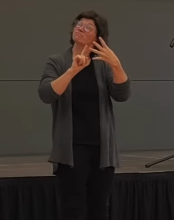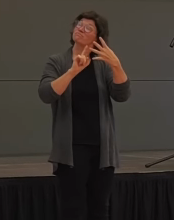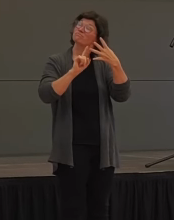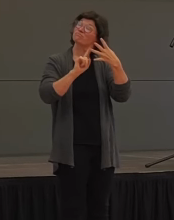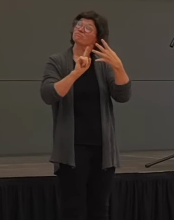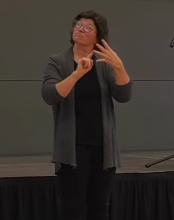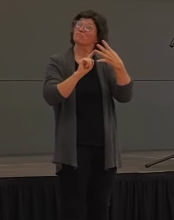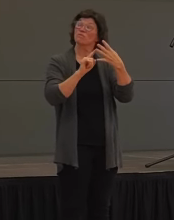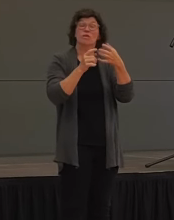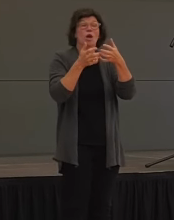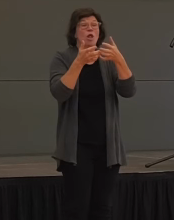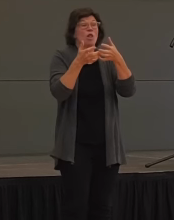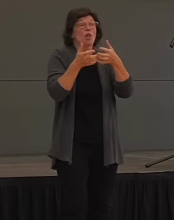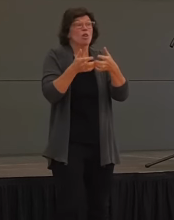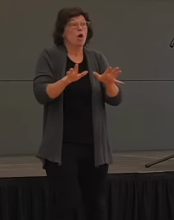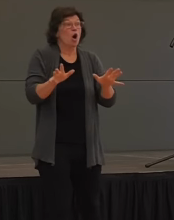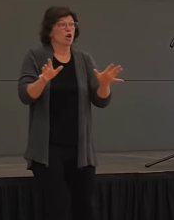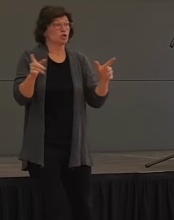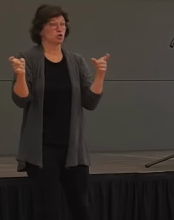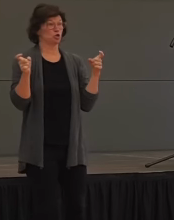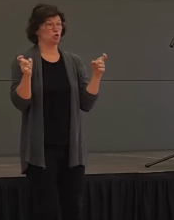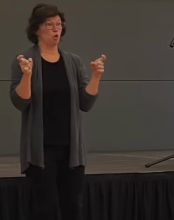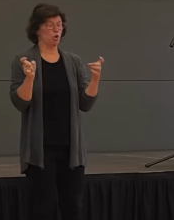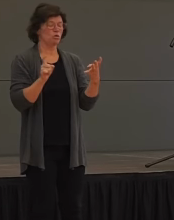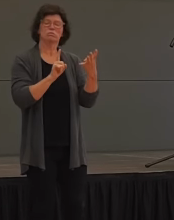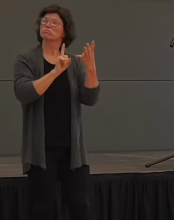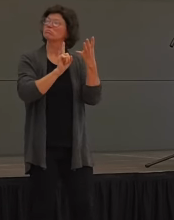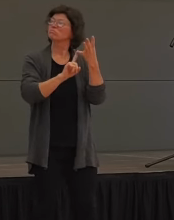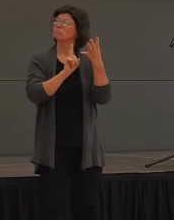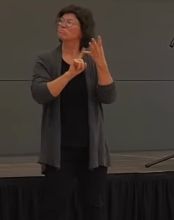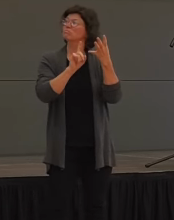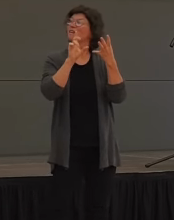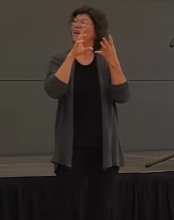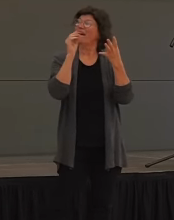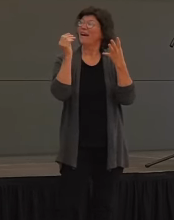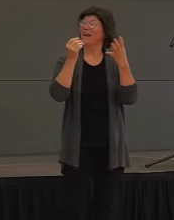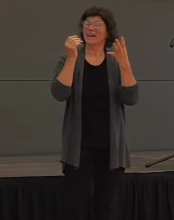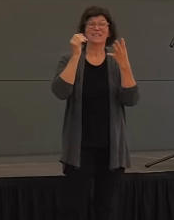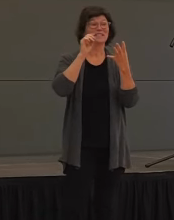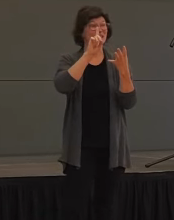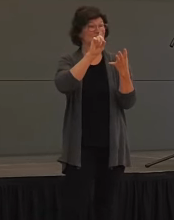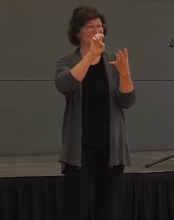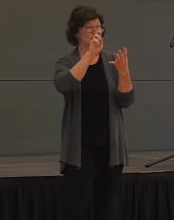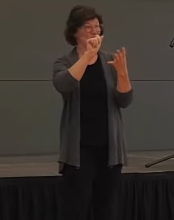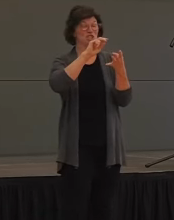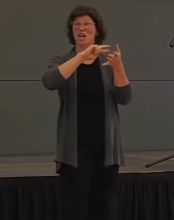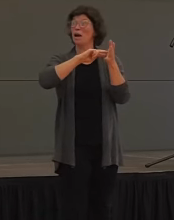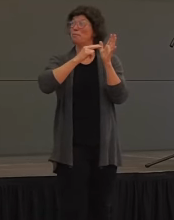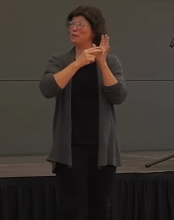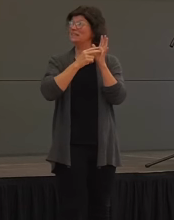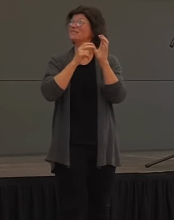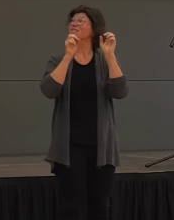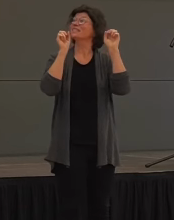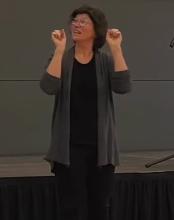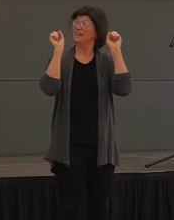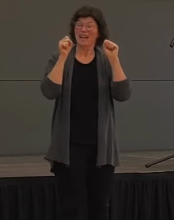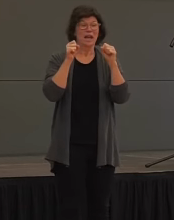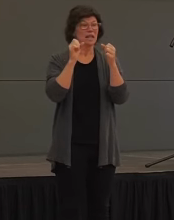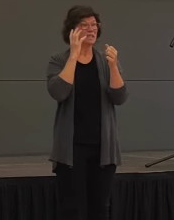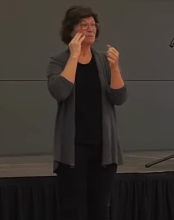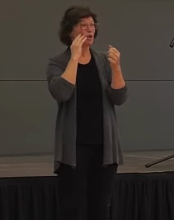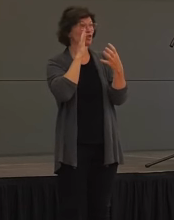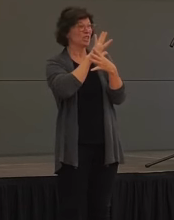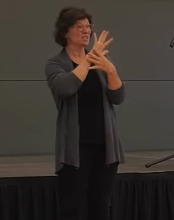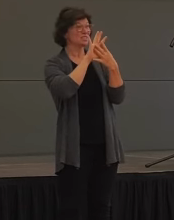of incompetence or lack of confidence. Also, when we talk about aging or dementia, it's